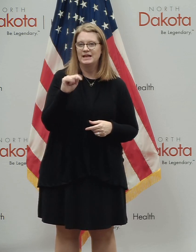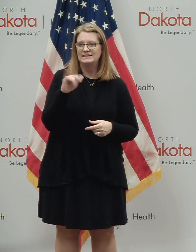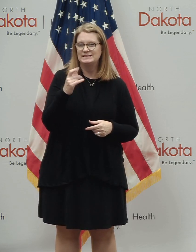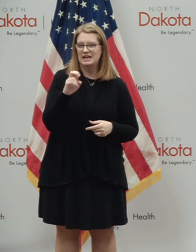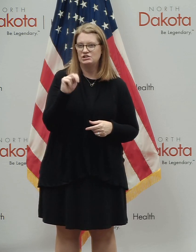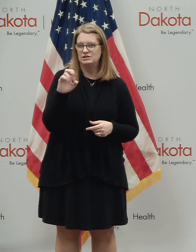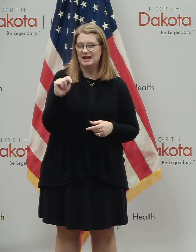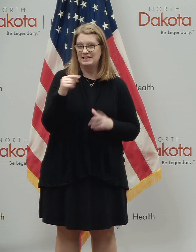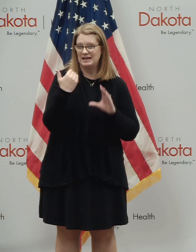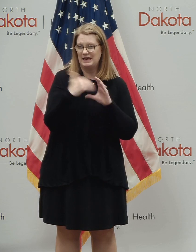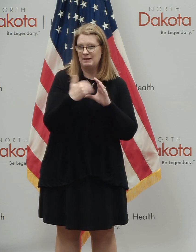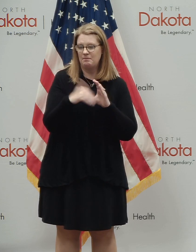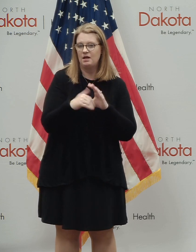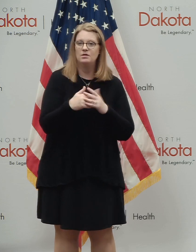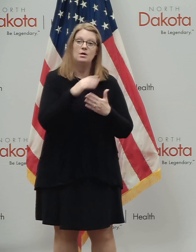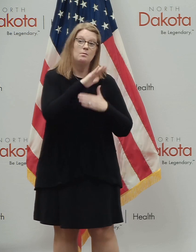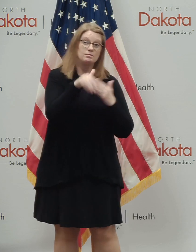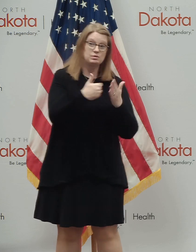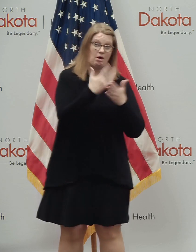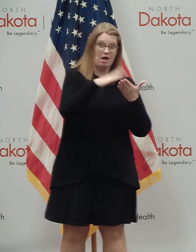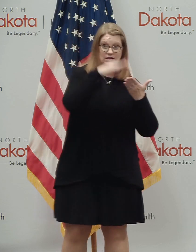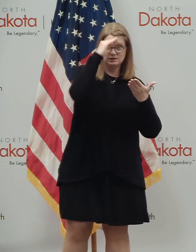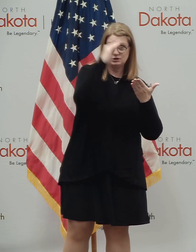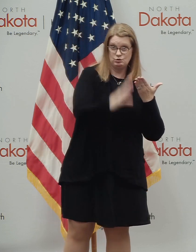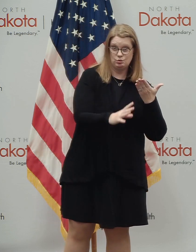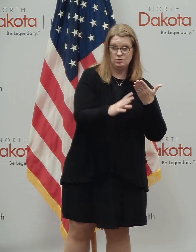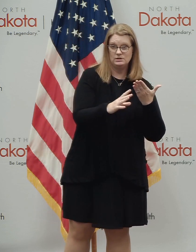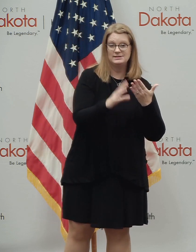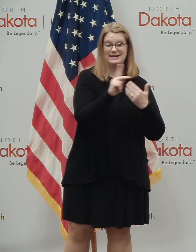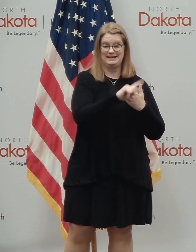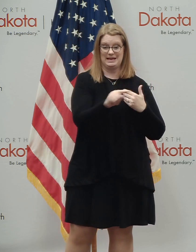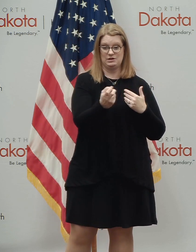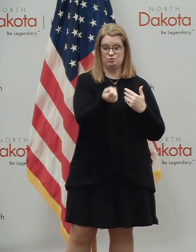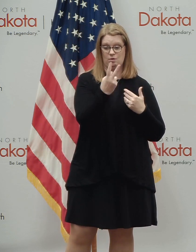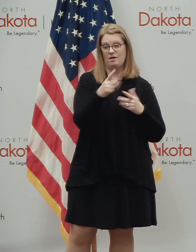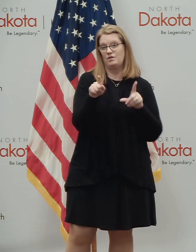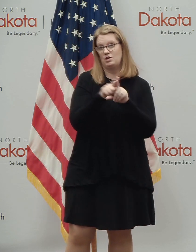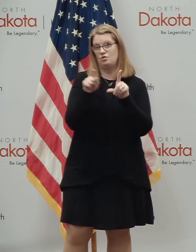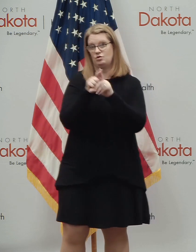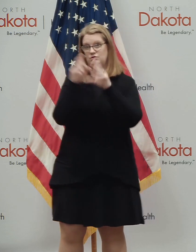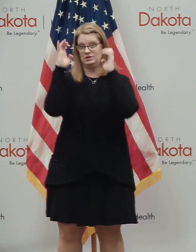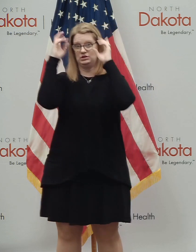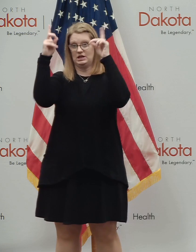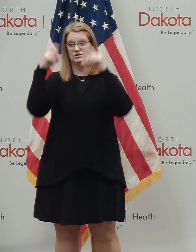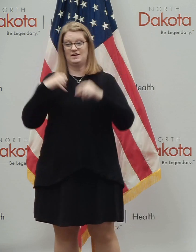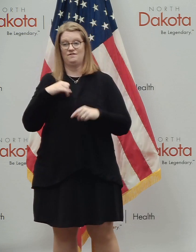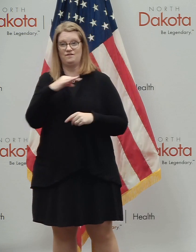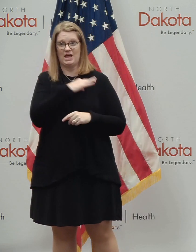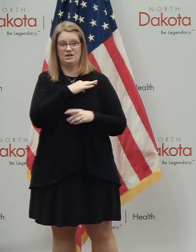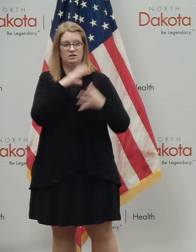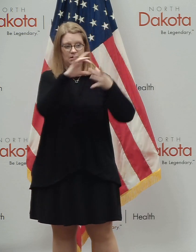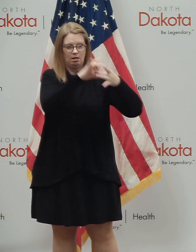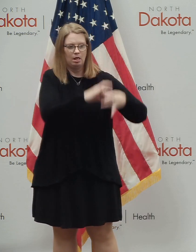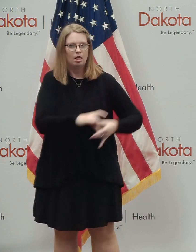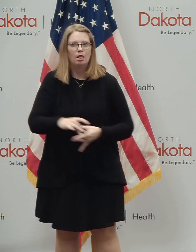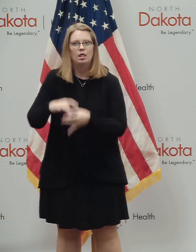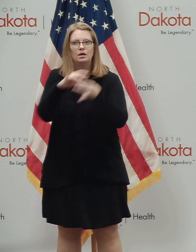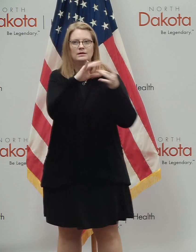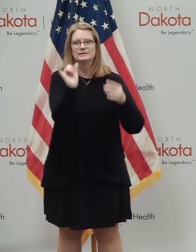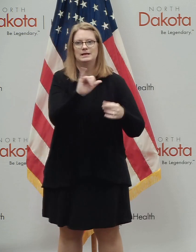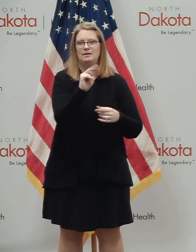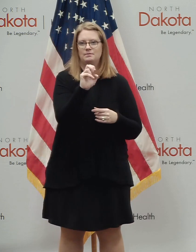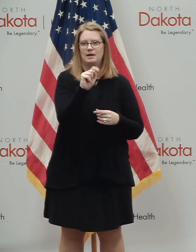email system where all students and all students at the K-12 and higher education and faculty are all tied to the same network,